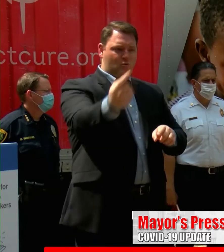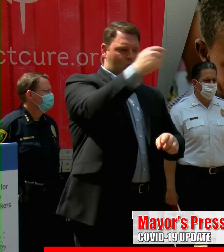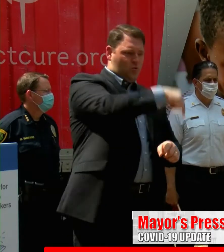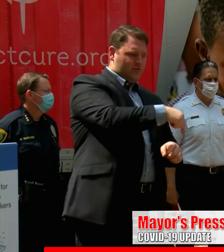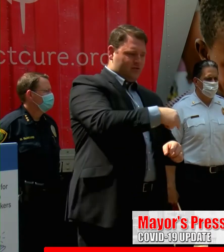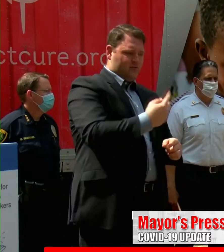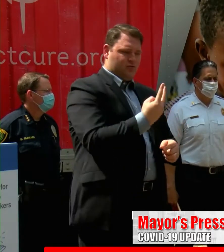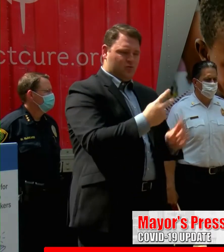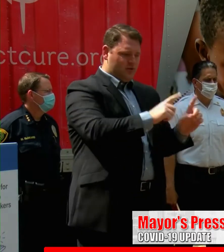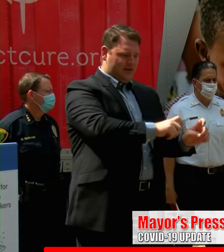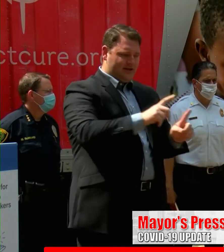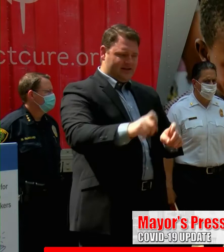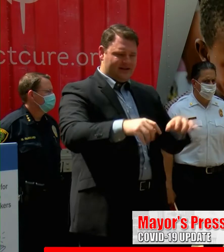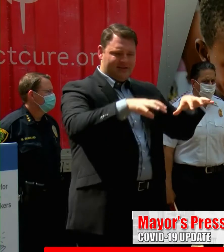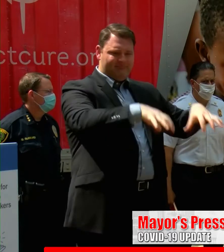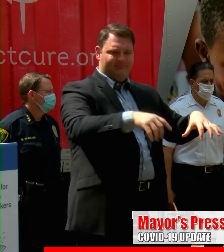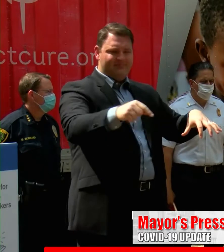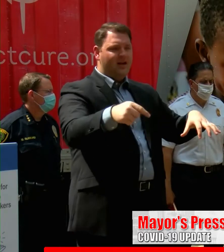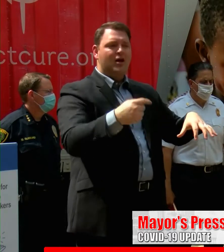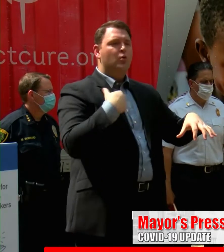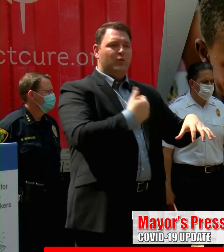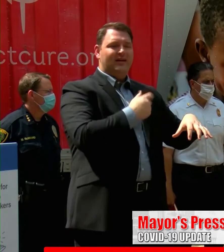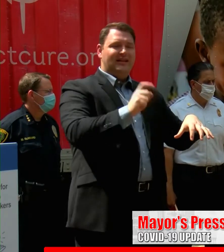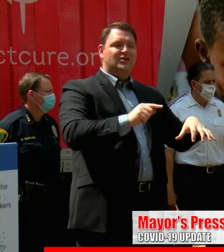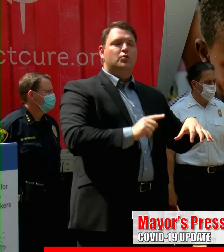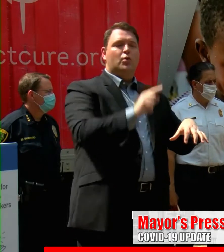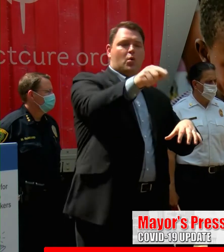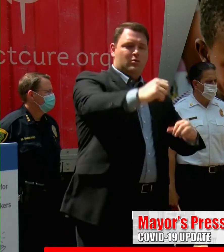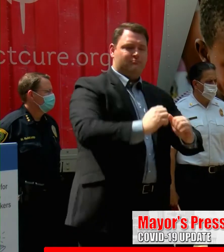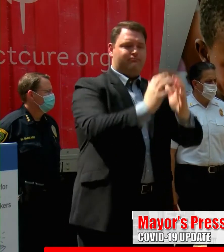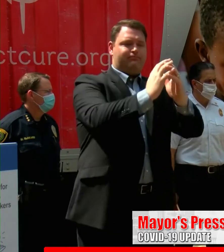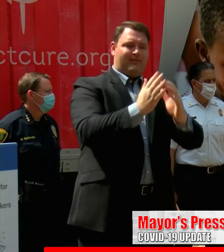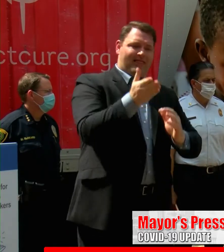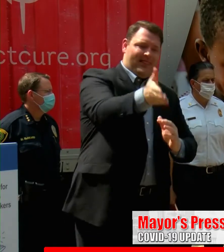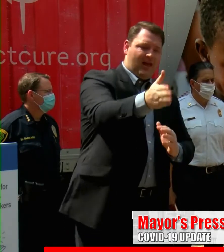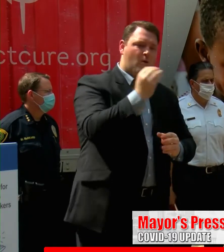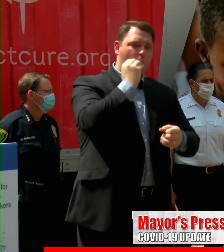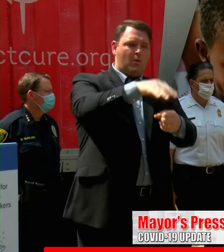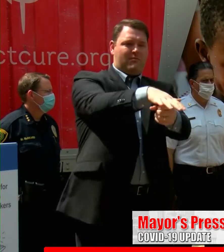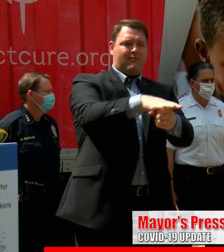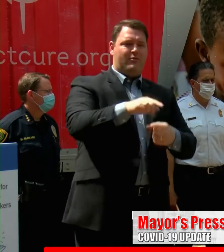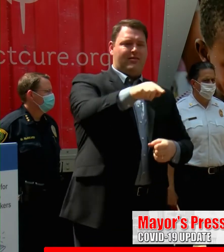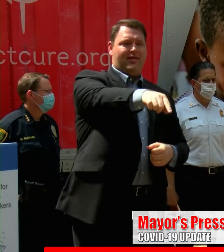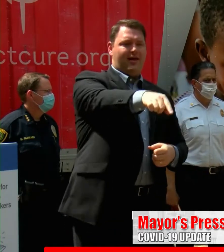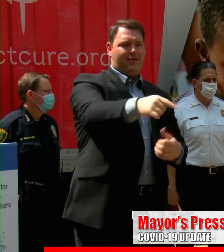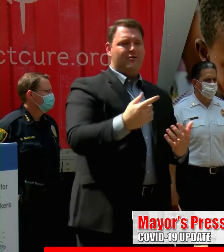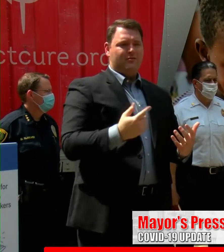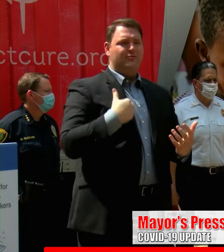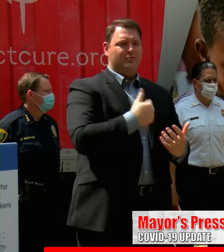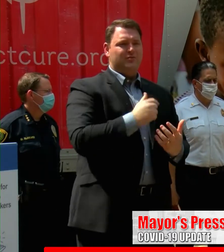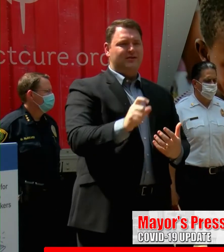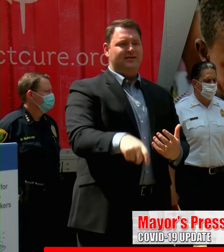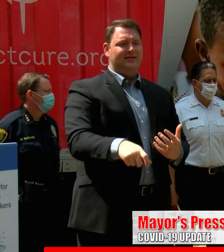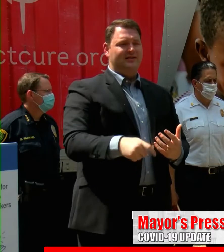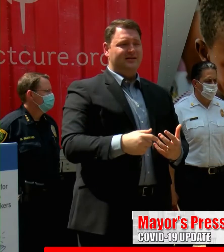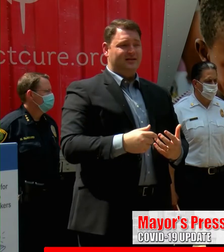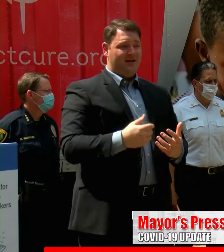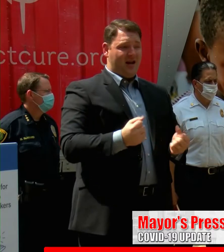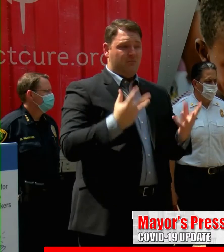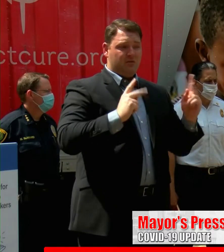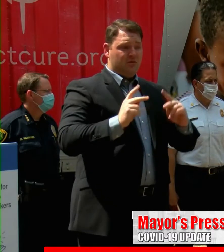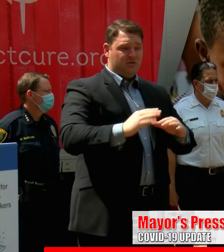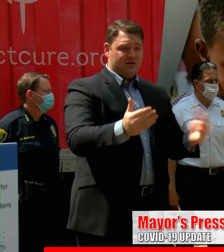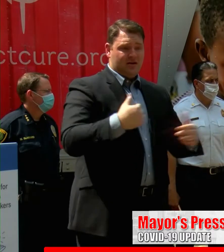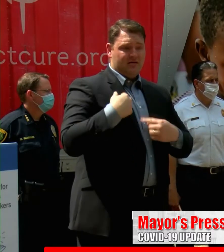need to get actually into the neighborhoods. And as you can see, with respect to the number of people who have died, the number being 12 that's